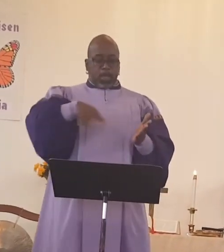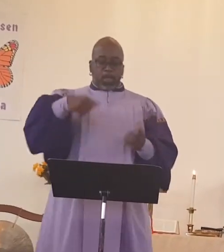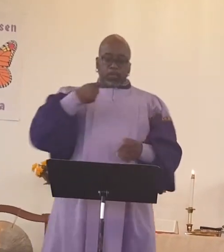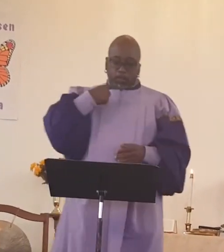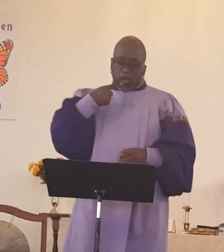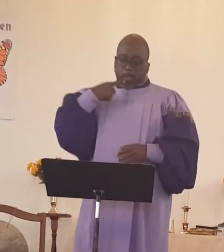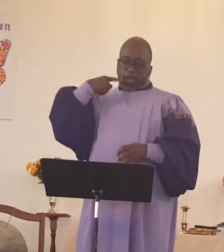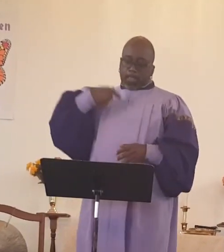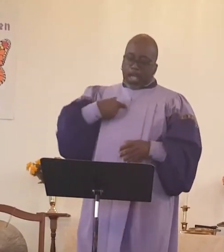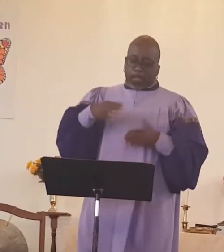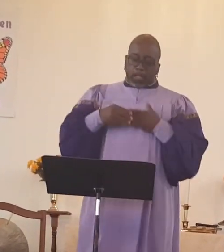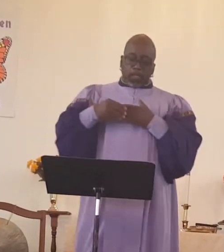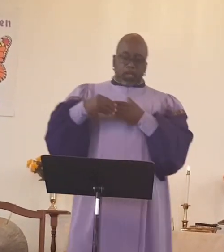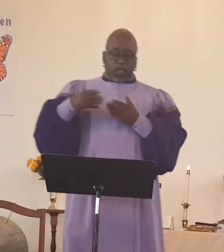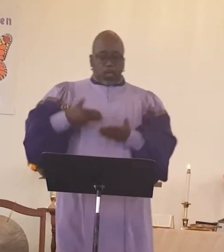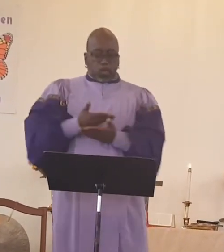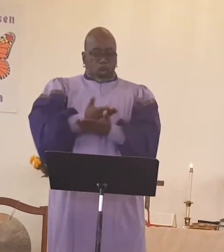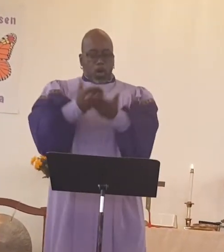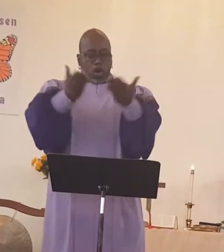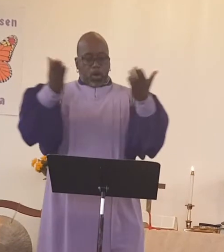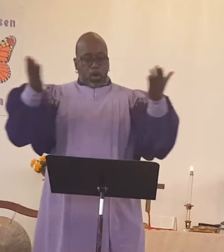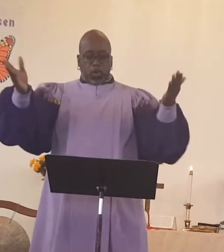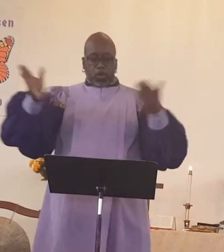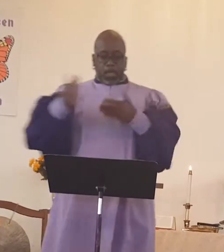looked dead. I need you all.